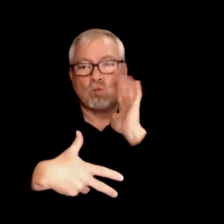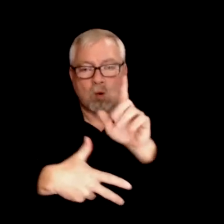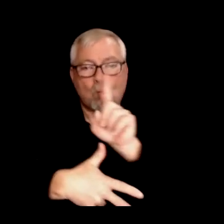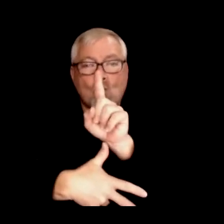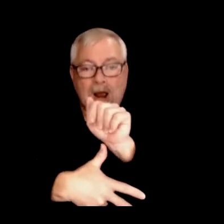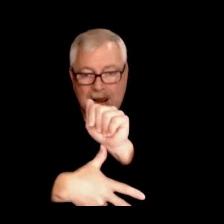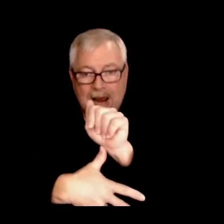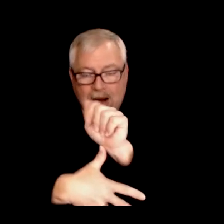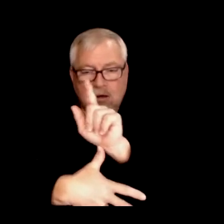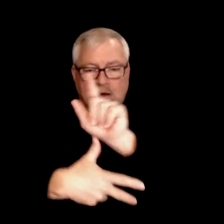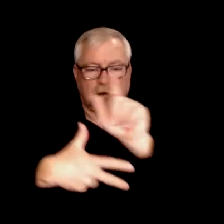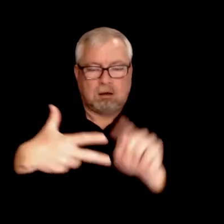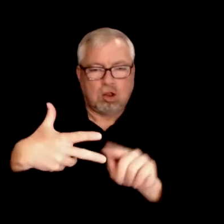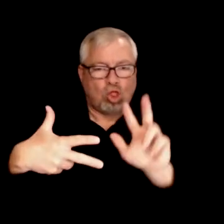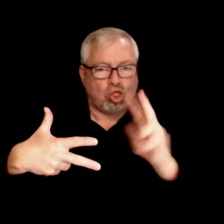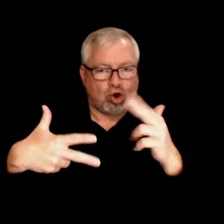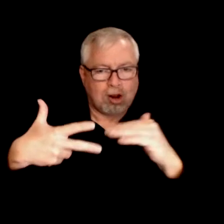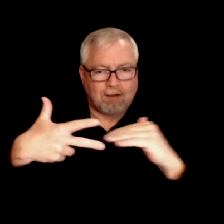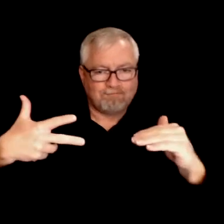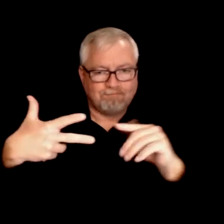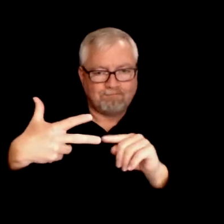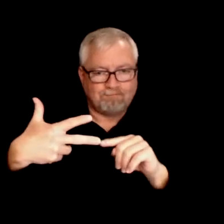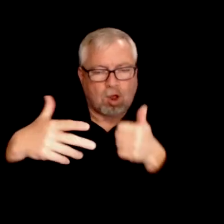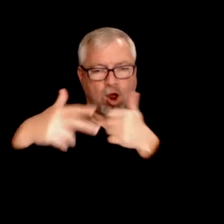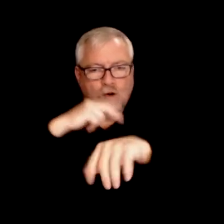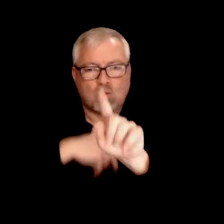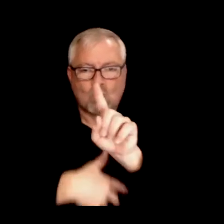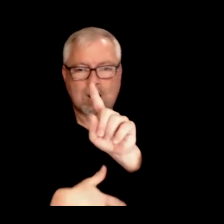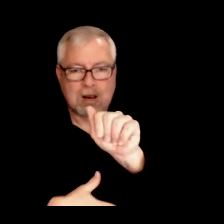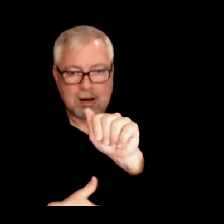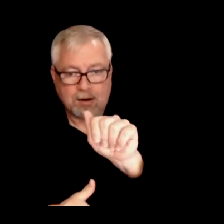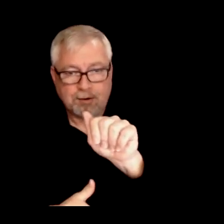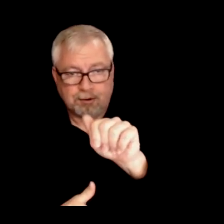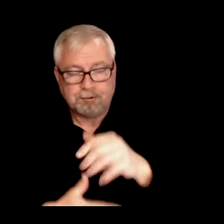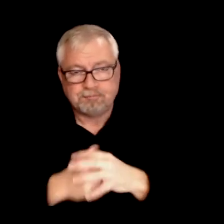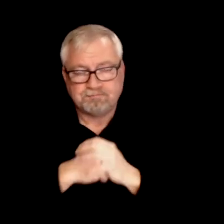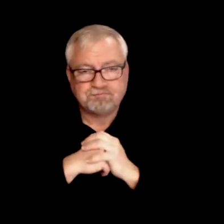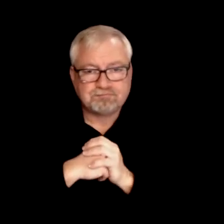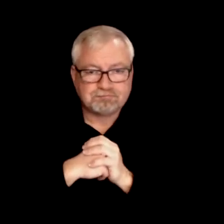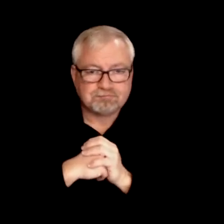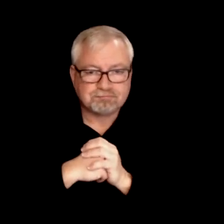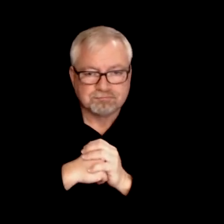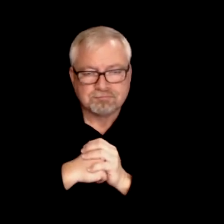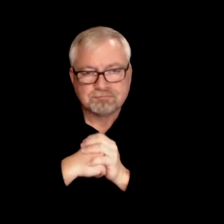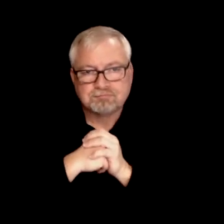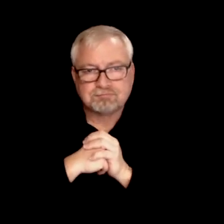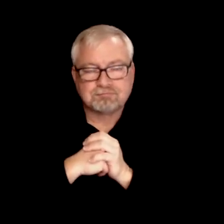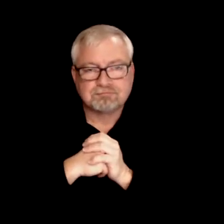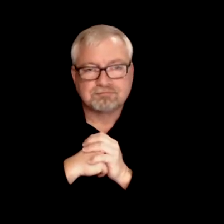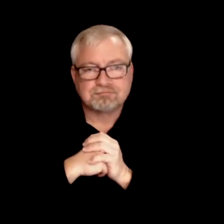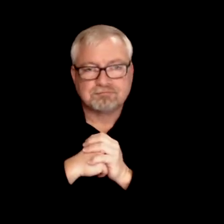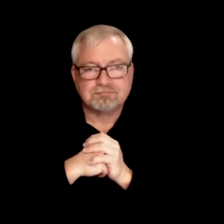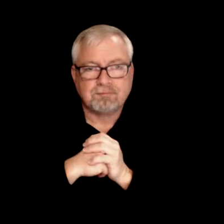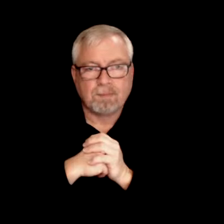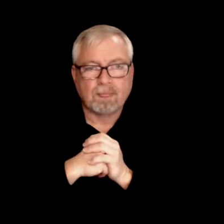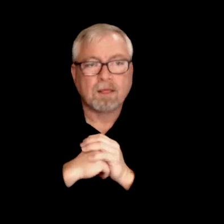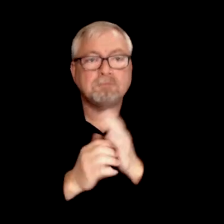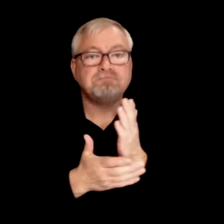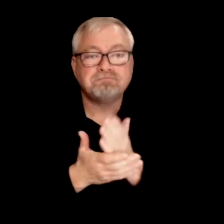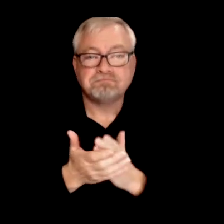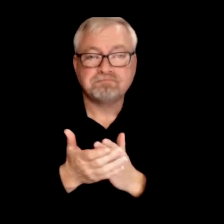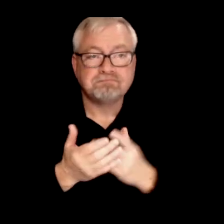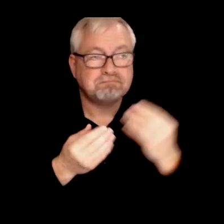that the national distributor for Moderna has told us that they are behind on shipping